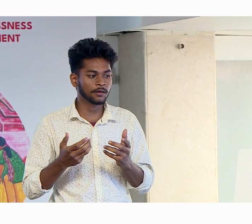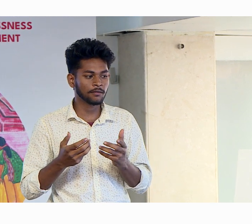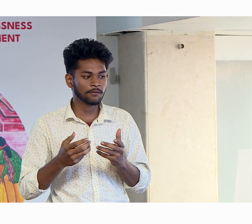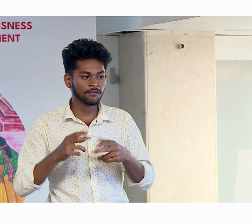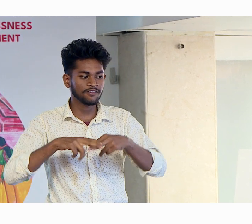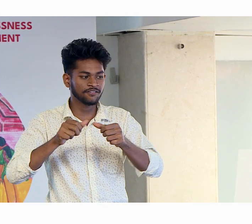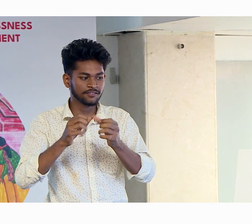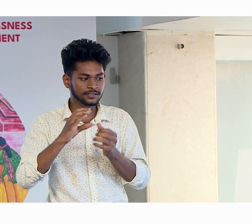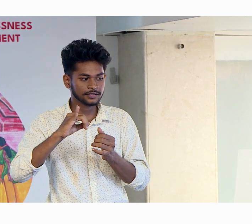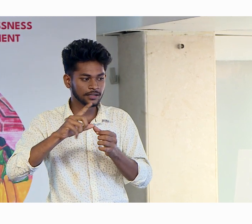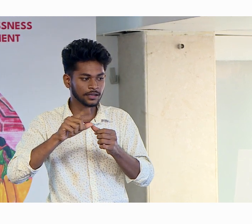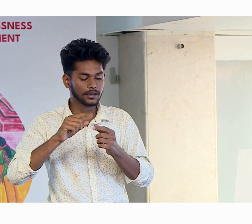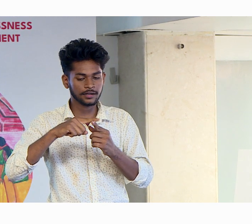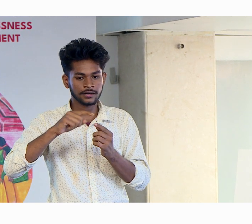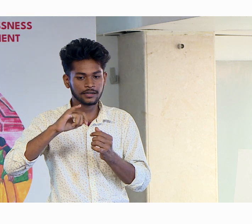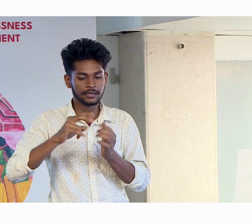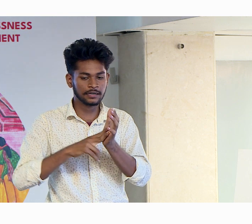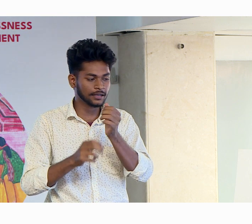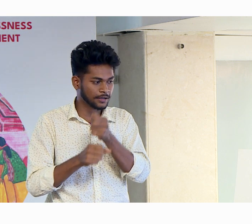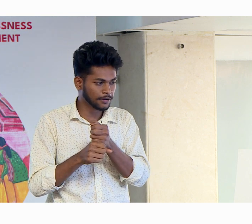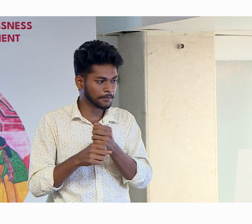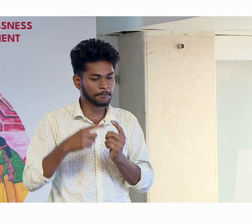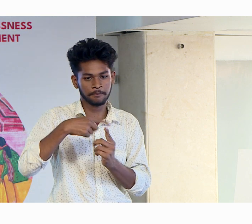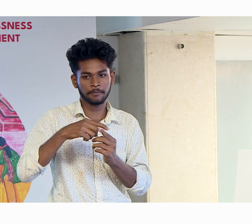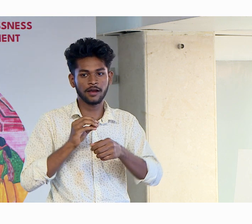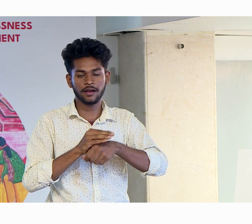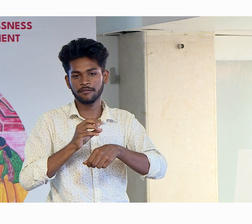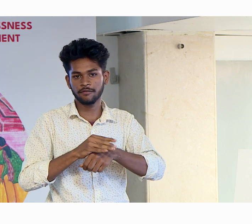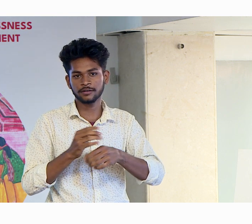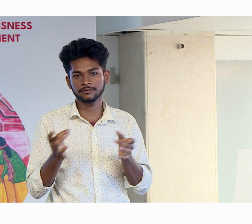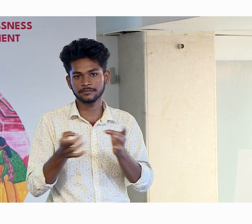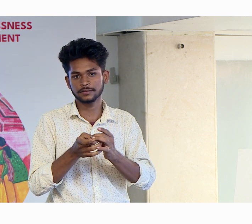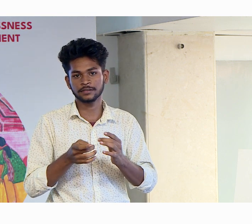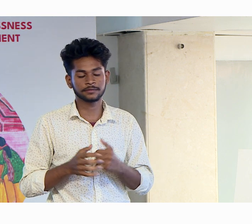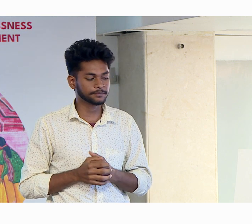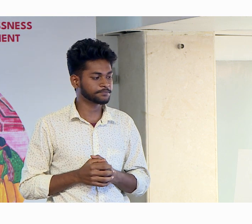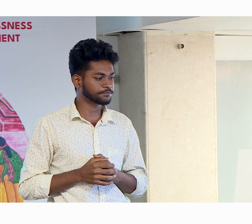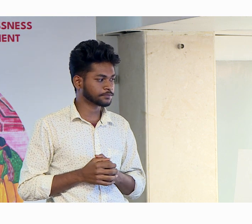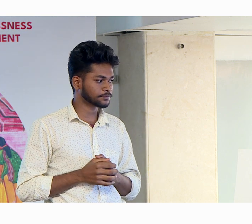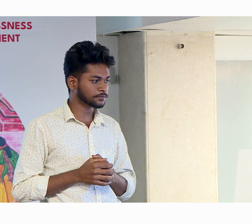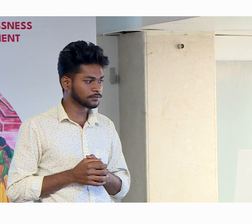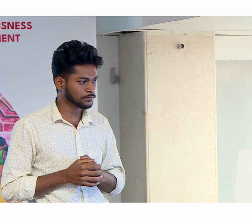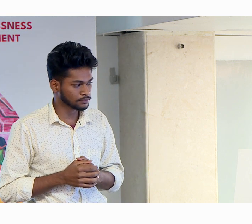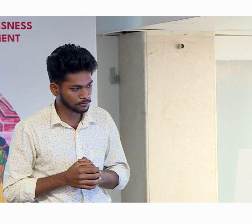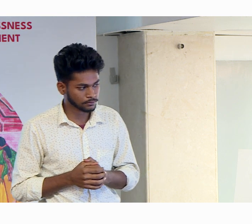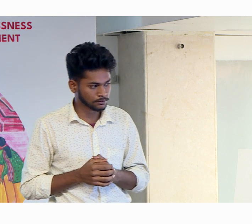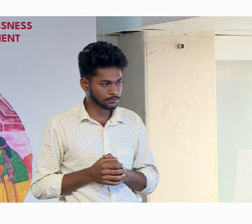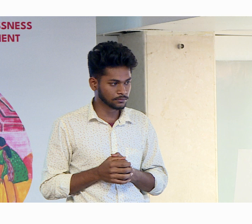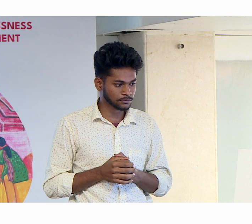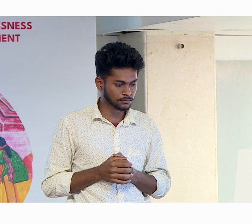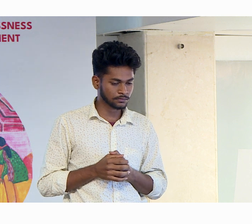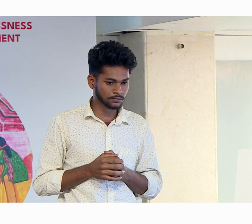use communities of practice to do that. And for those of you who don't know, here's a slide that defines them.